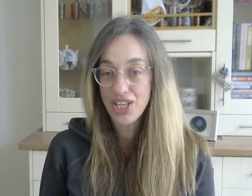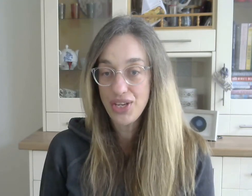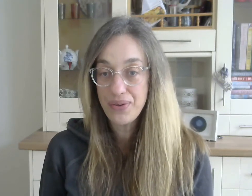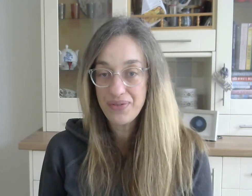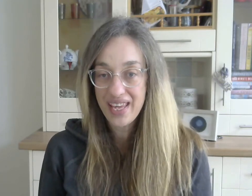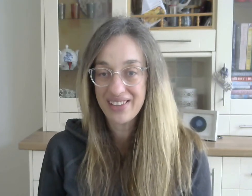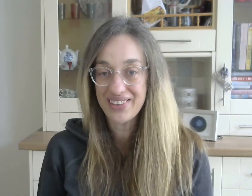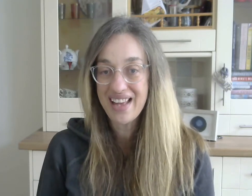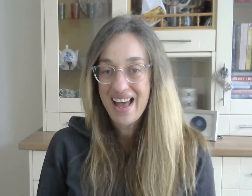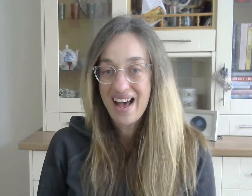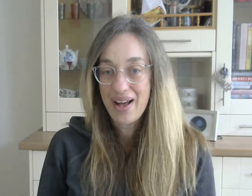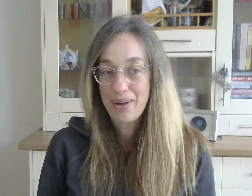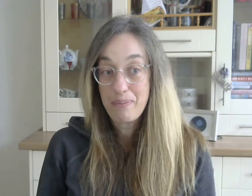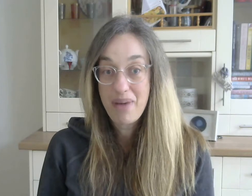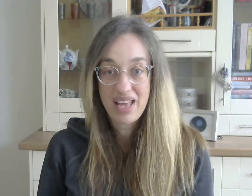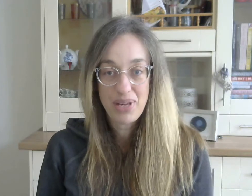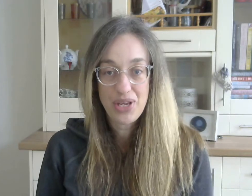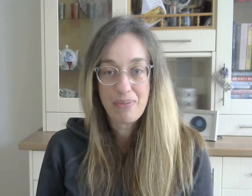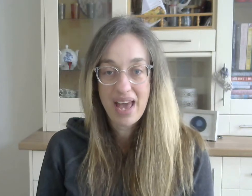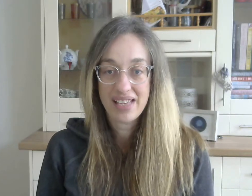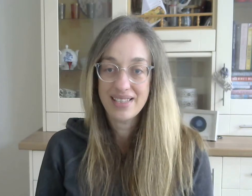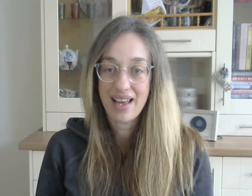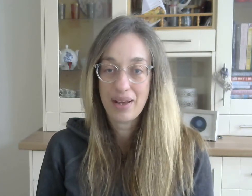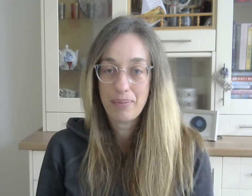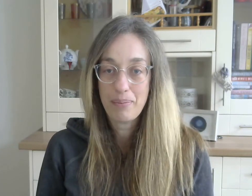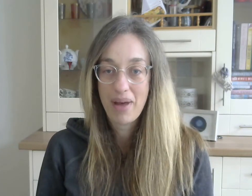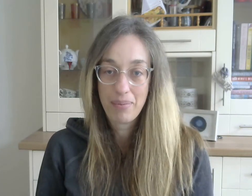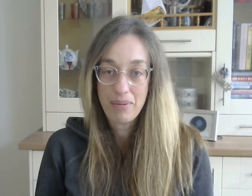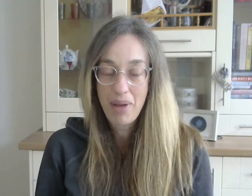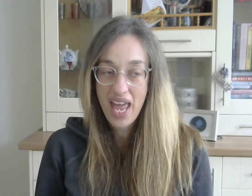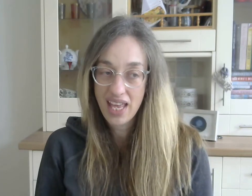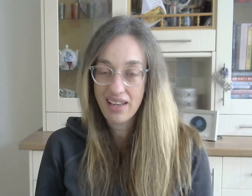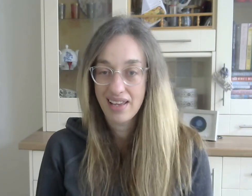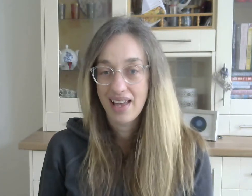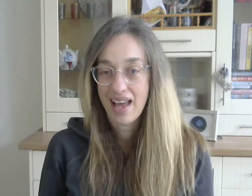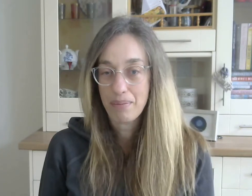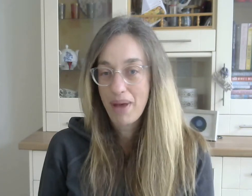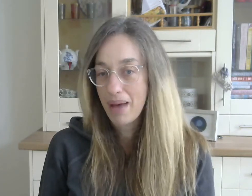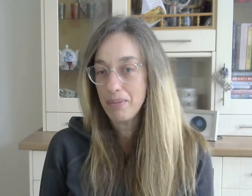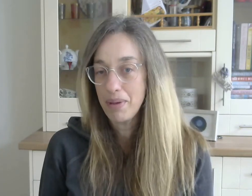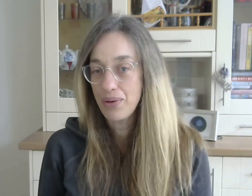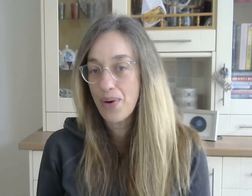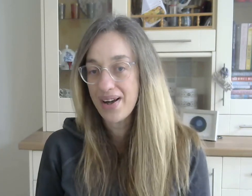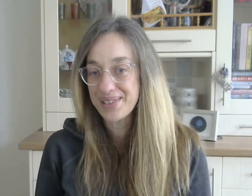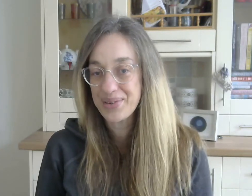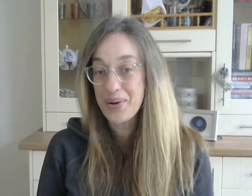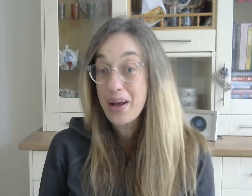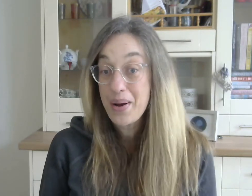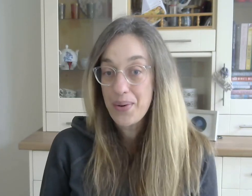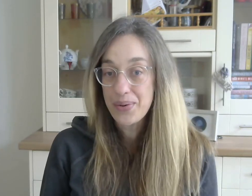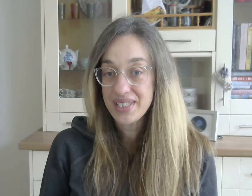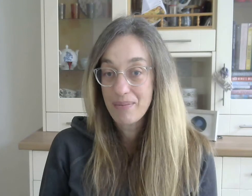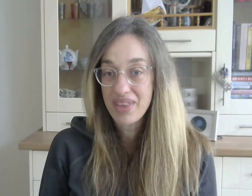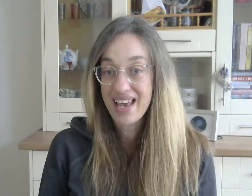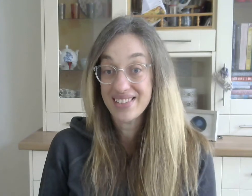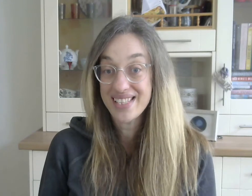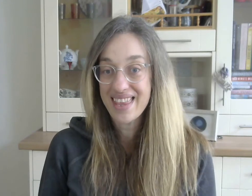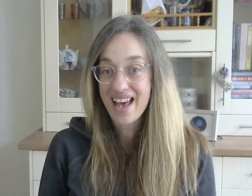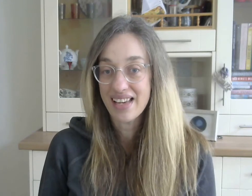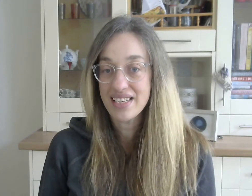you feel? Maybe you met Peppa Pig at Peppa Pig World or something else like that.